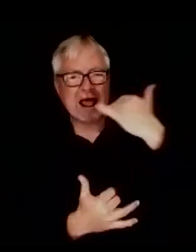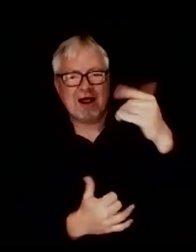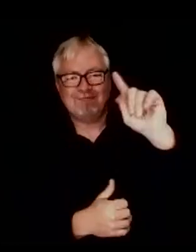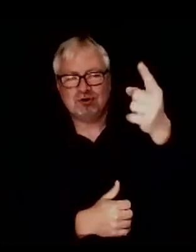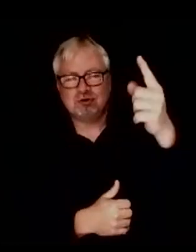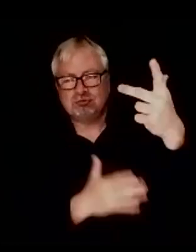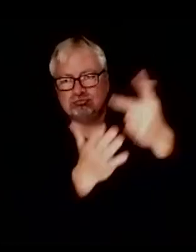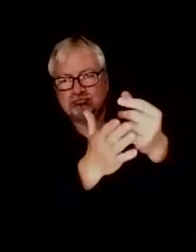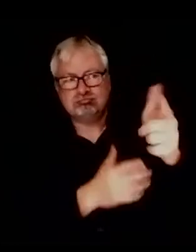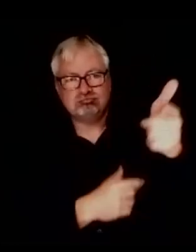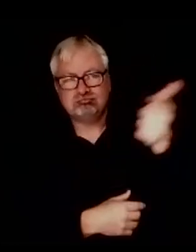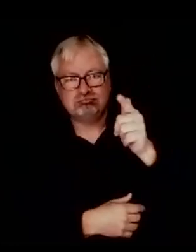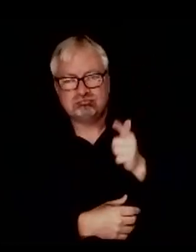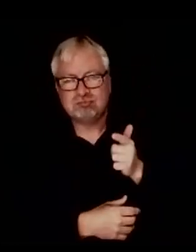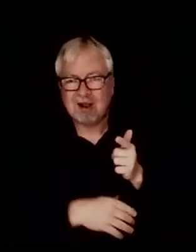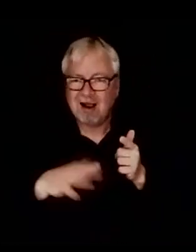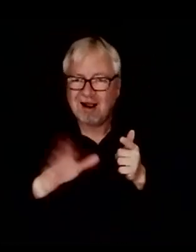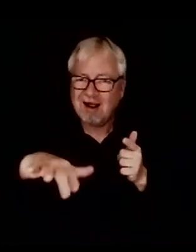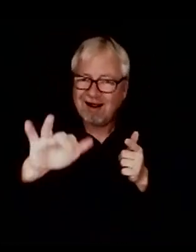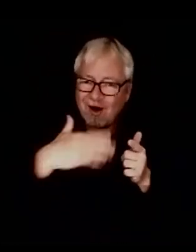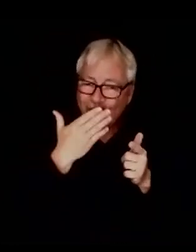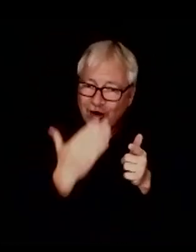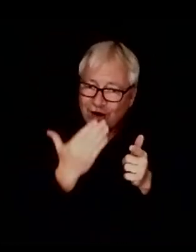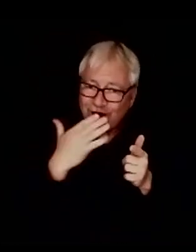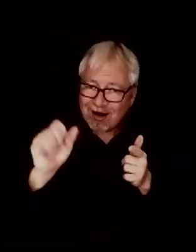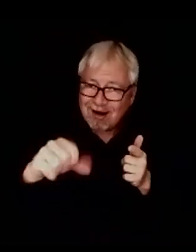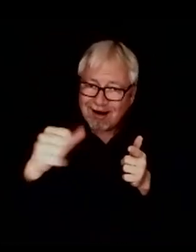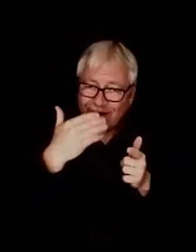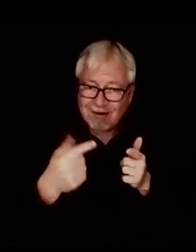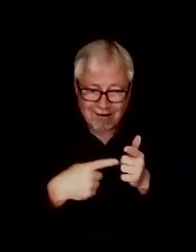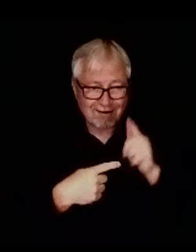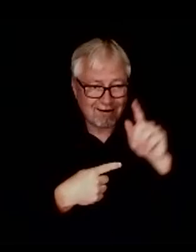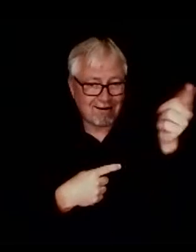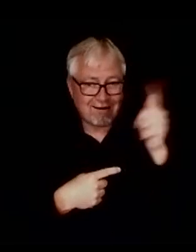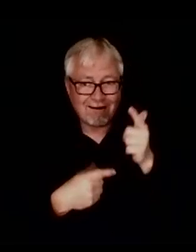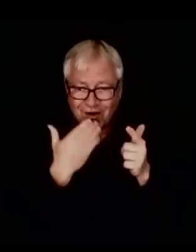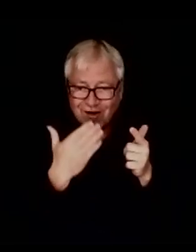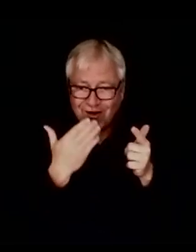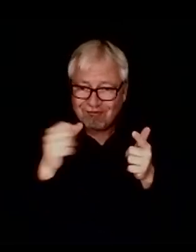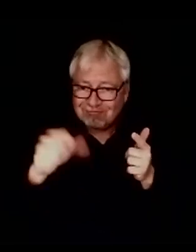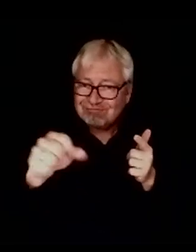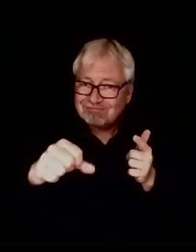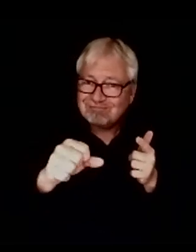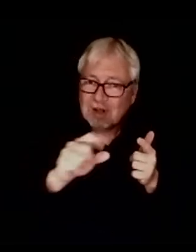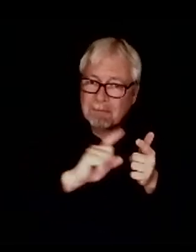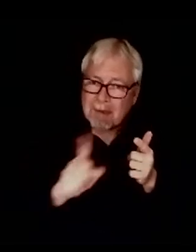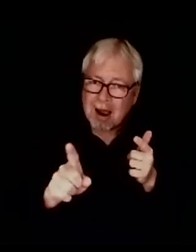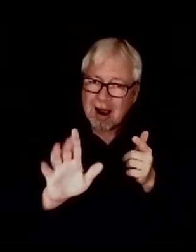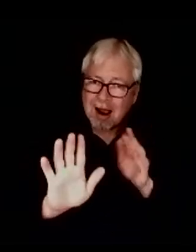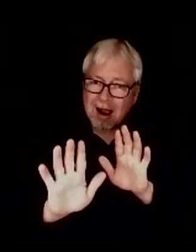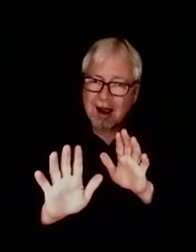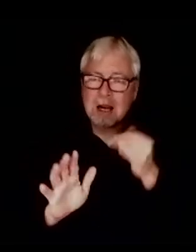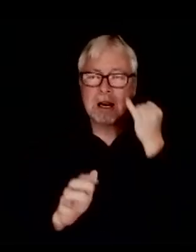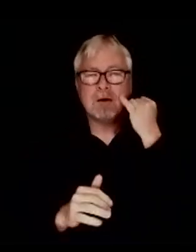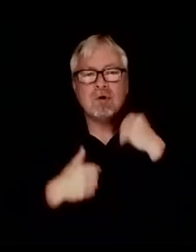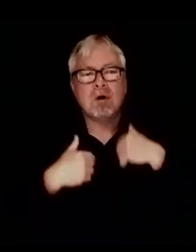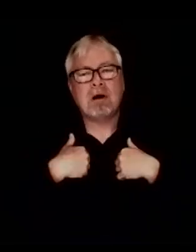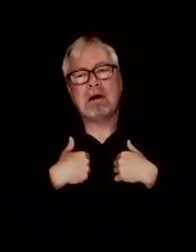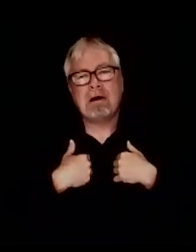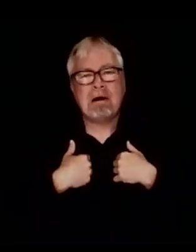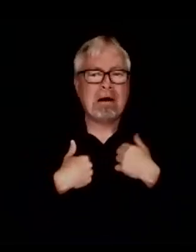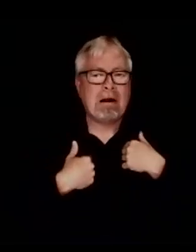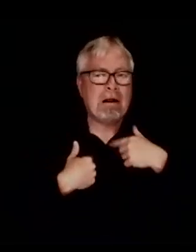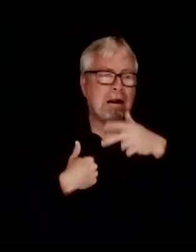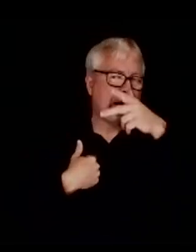totally honorable. And then also, I'm not a computer ninja and I don't want to be up at midnight trying to find an appointment. I'm just going